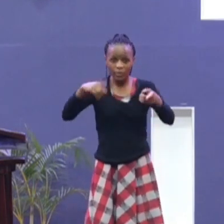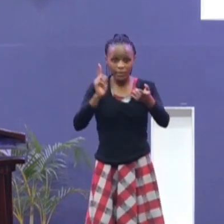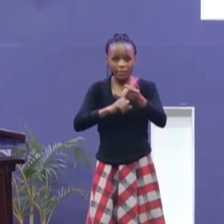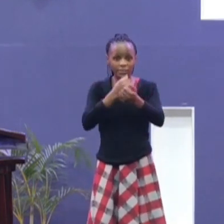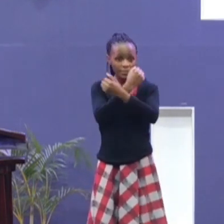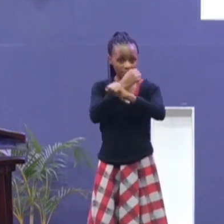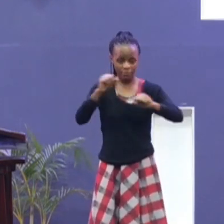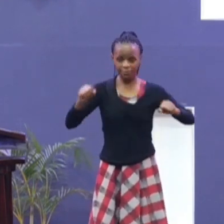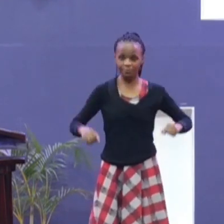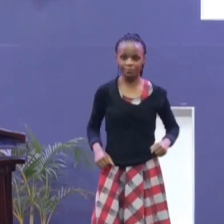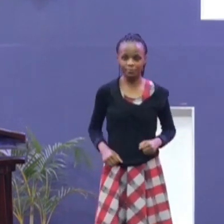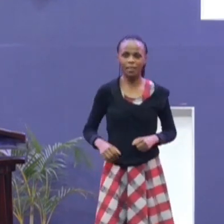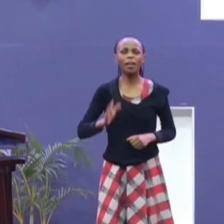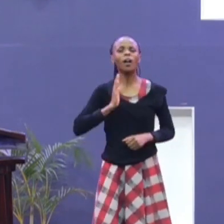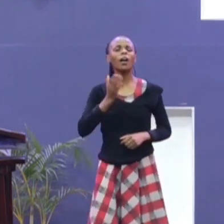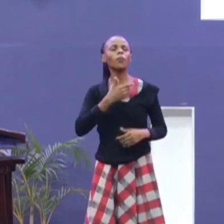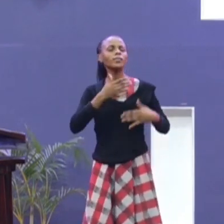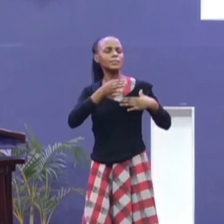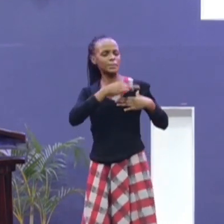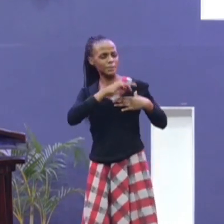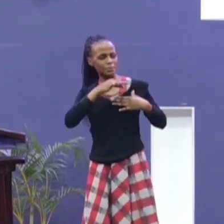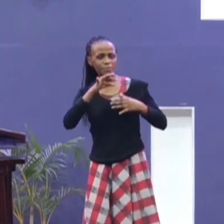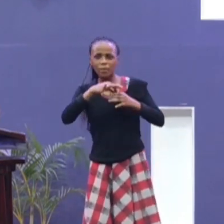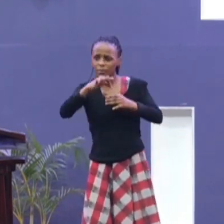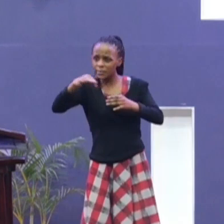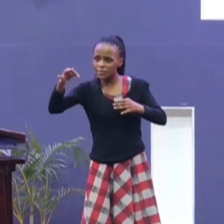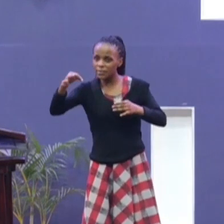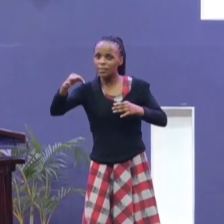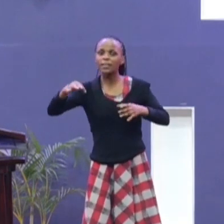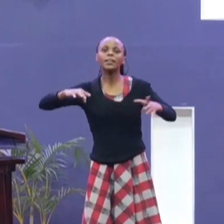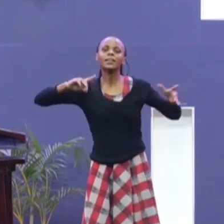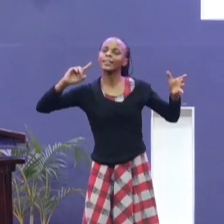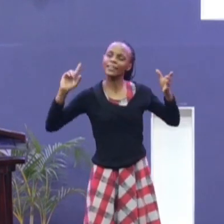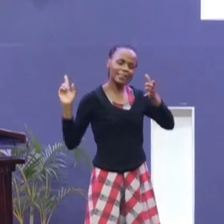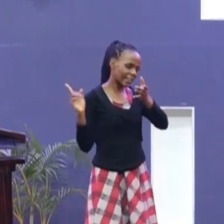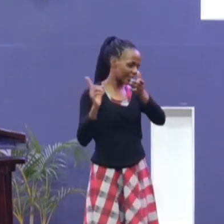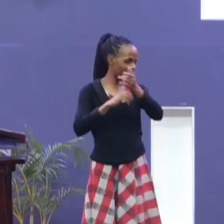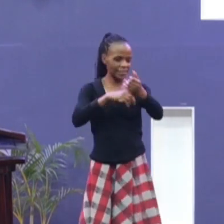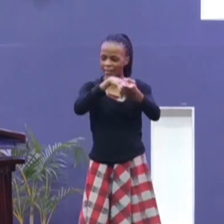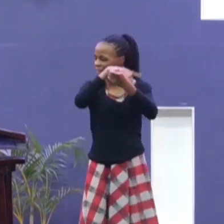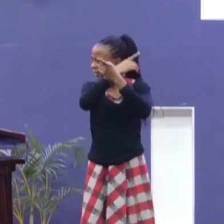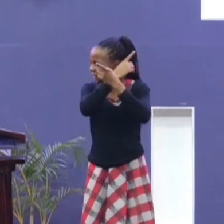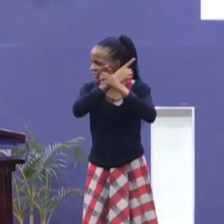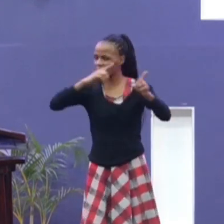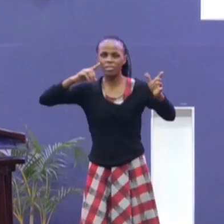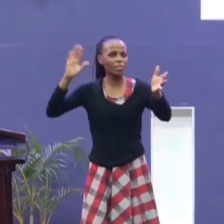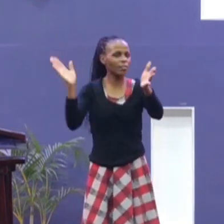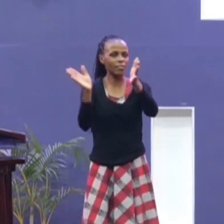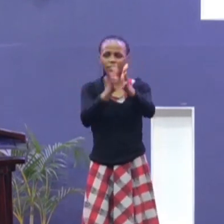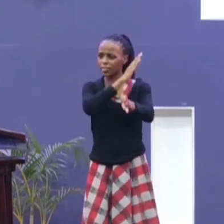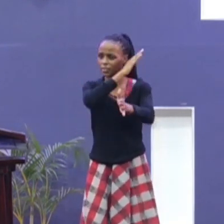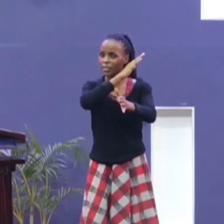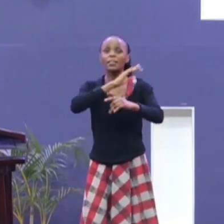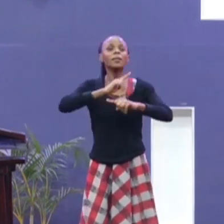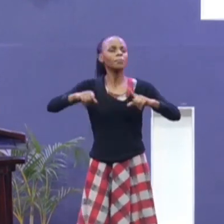we receive salvation. Emyoyo gyaffe. Our spirits. Gifunirawo kye bayita okusumululwa. Receive that deliverance there and